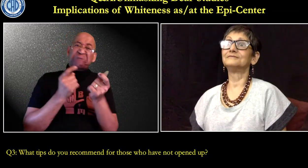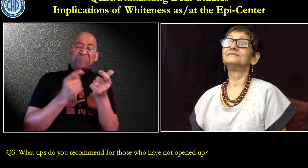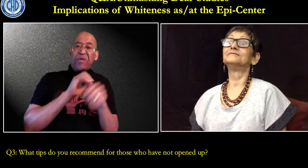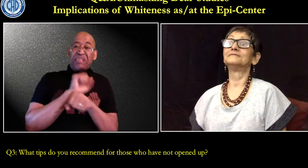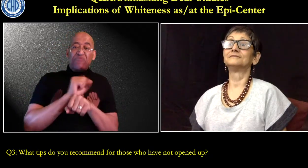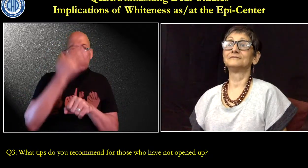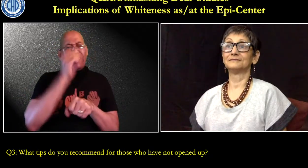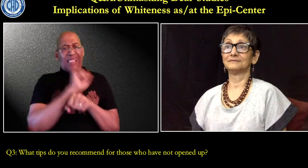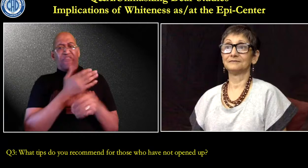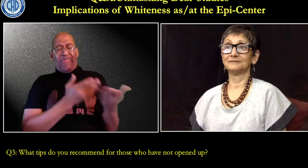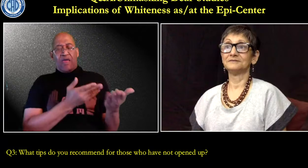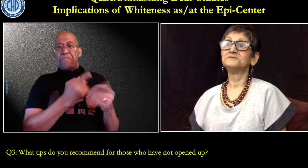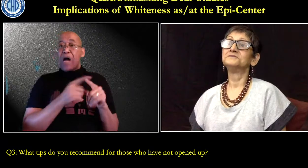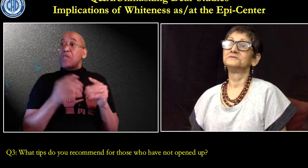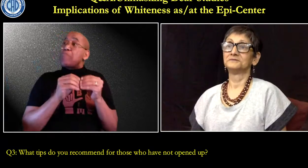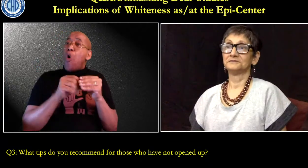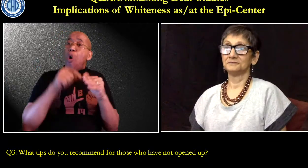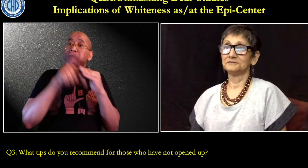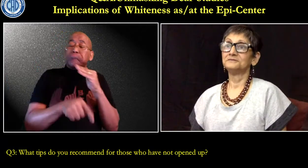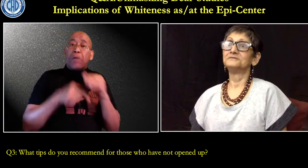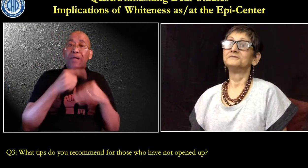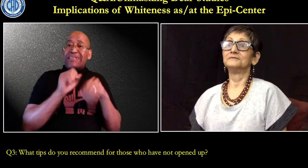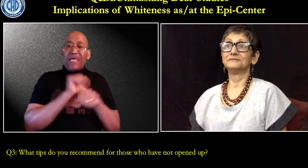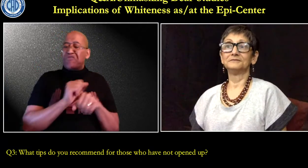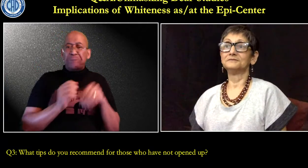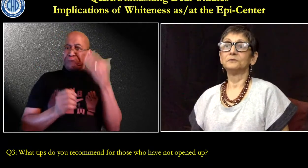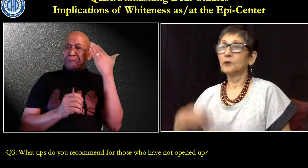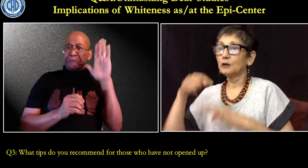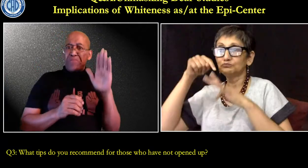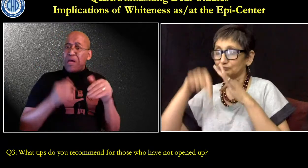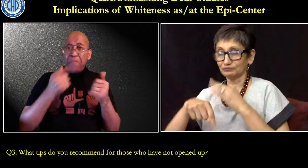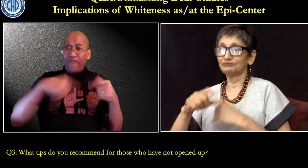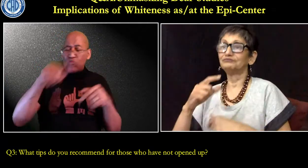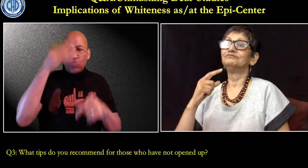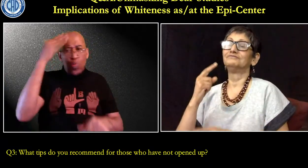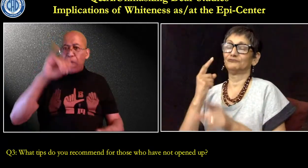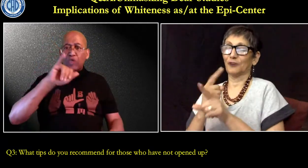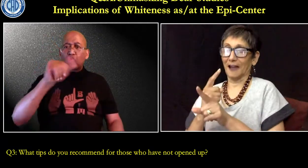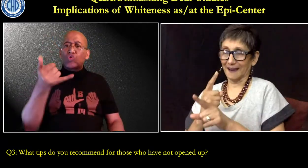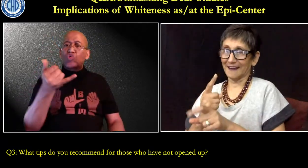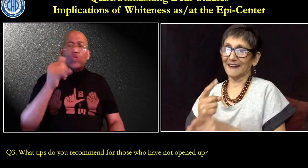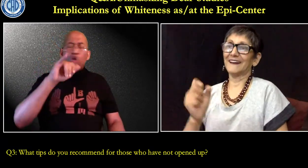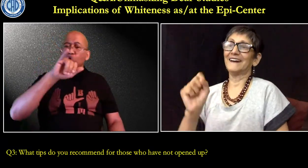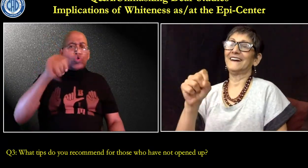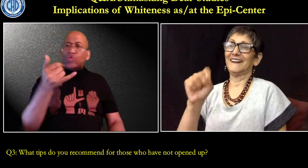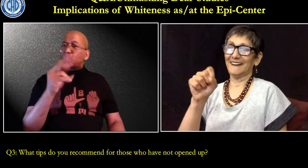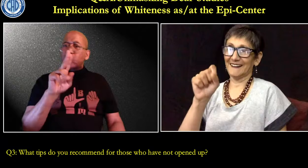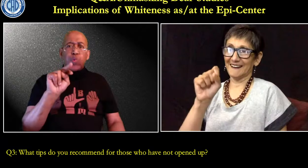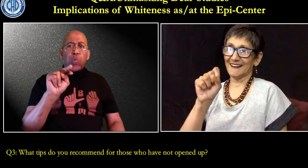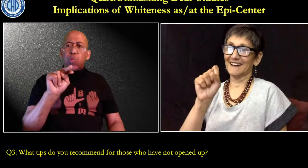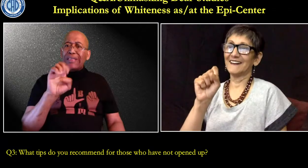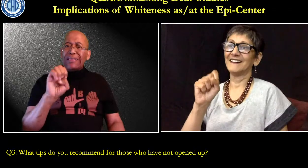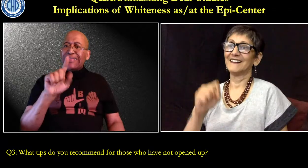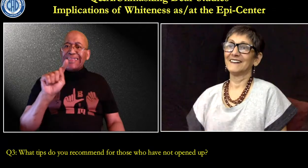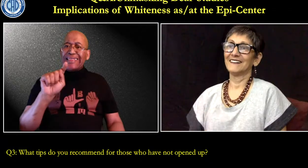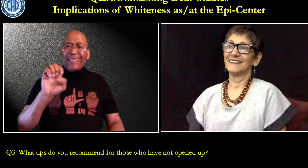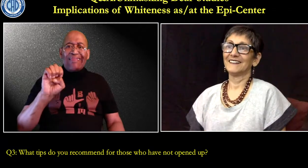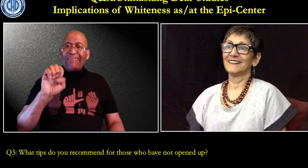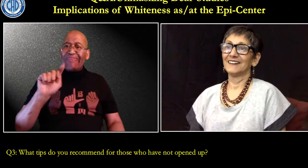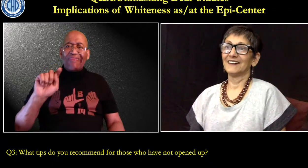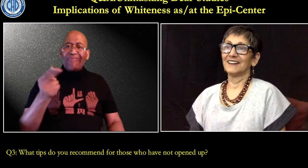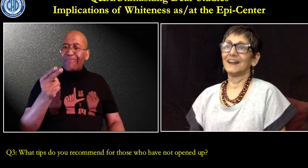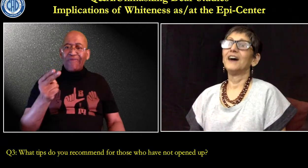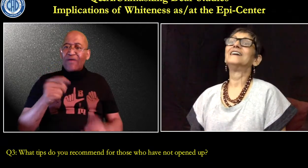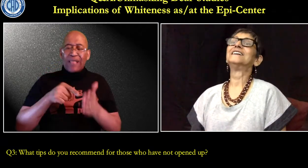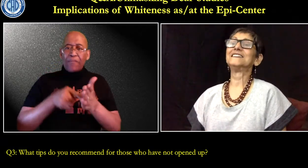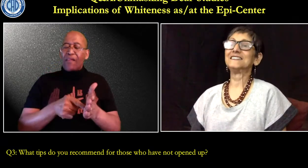there's nothing about deaf slavery. Well, there's a little there, but there's nothing deep in the tells extreme